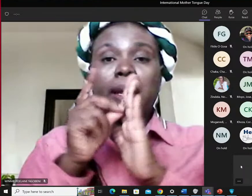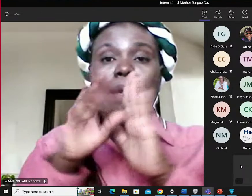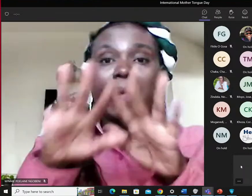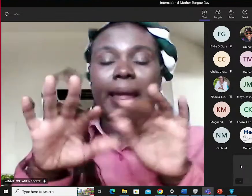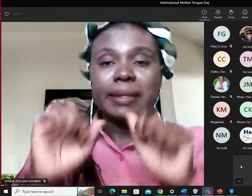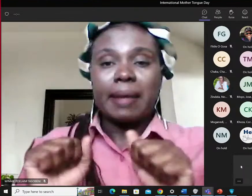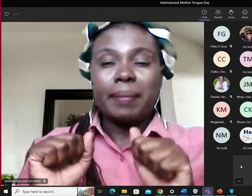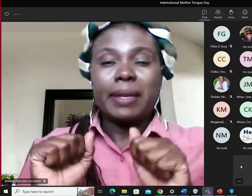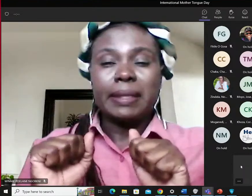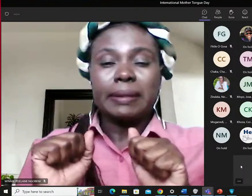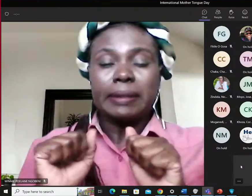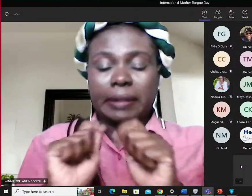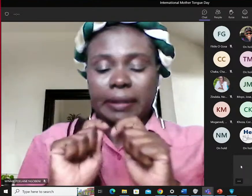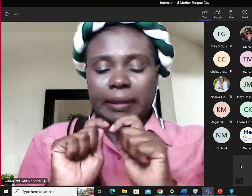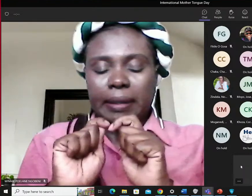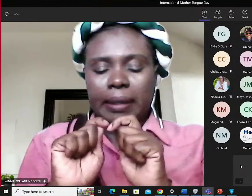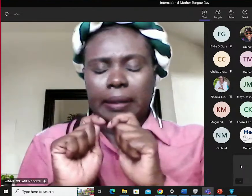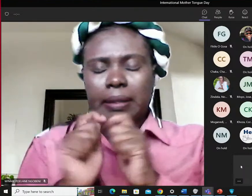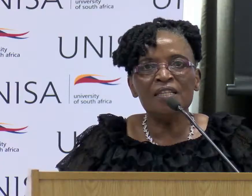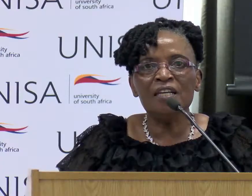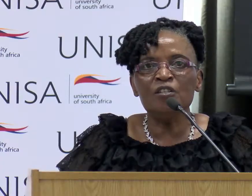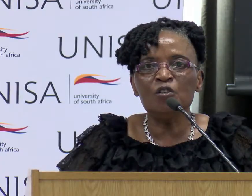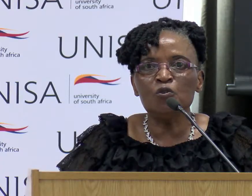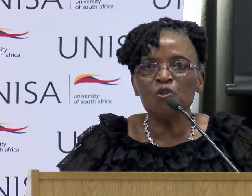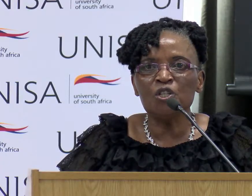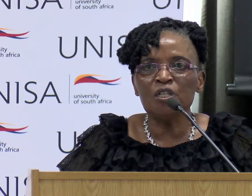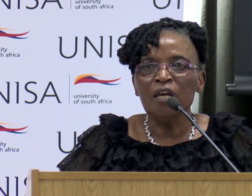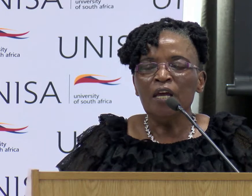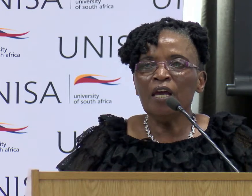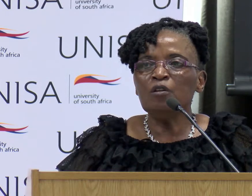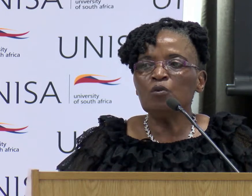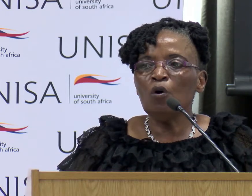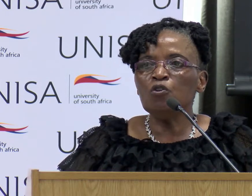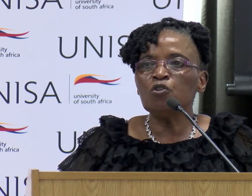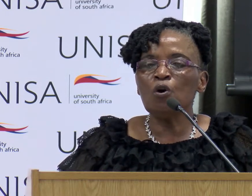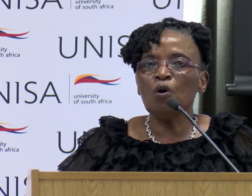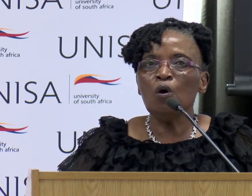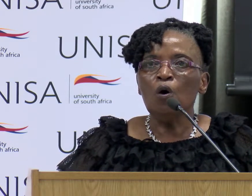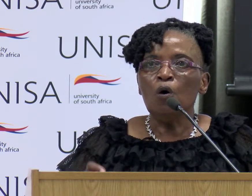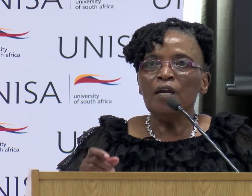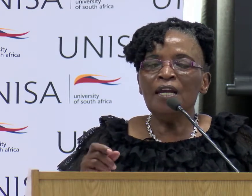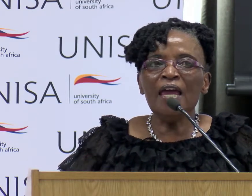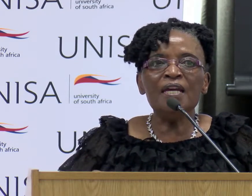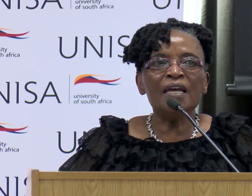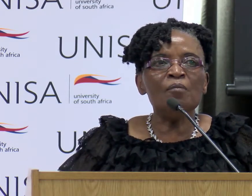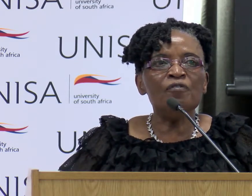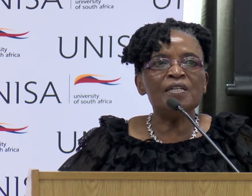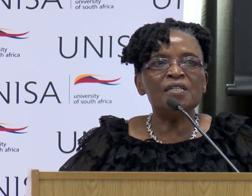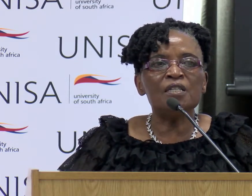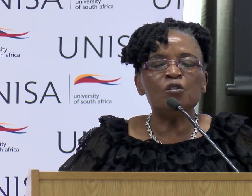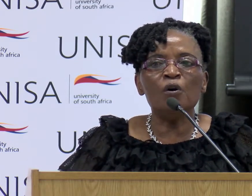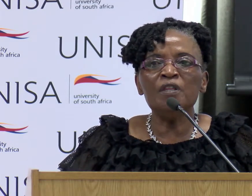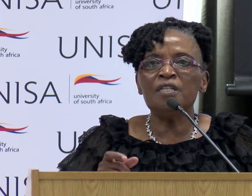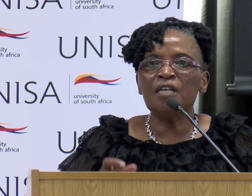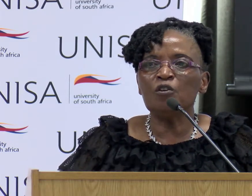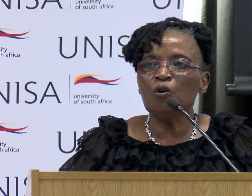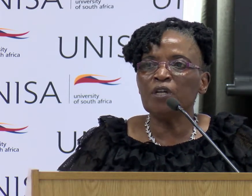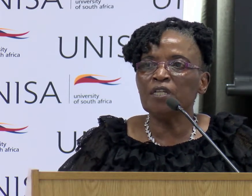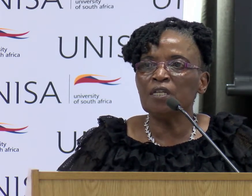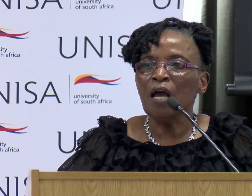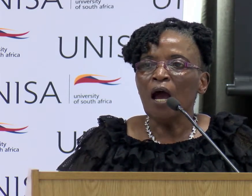translation of examination framework guiding the institution, and also laying emphasis on